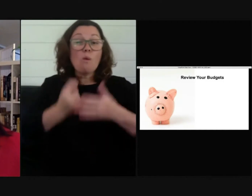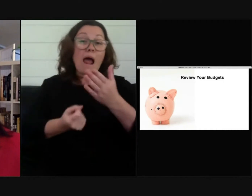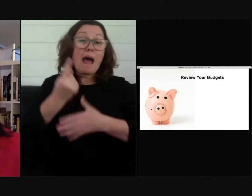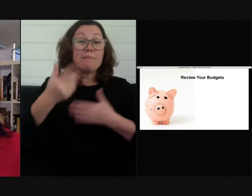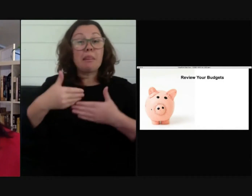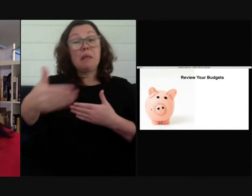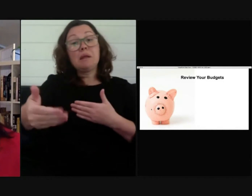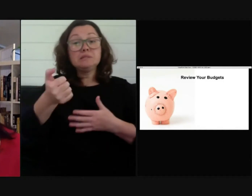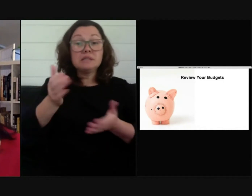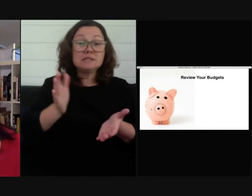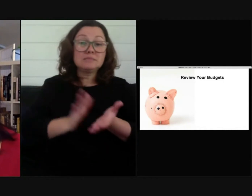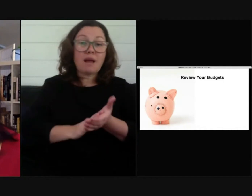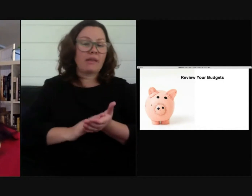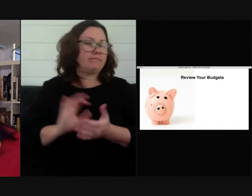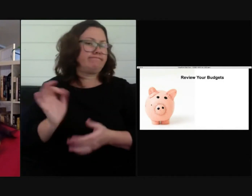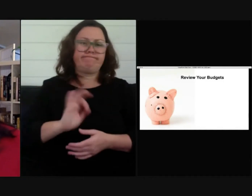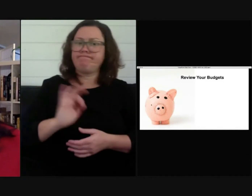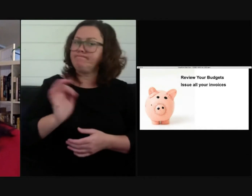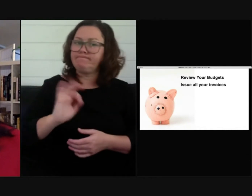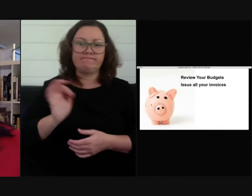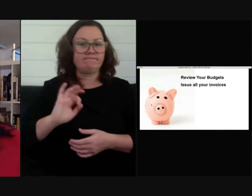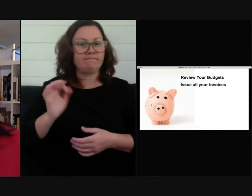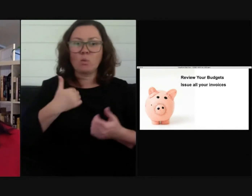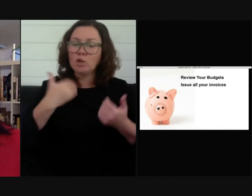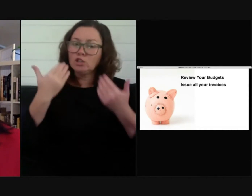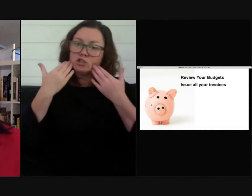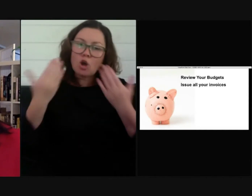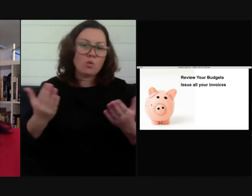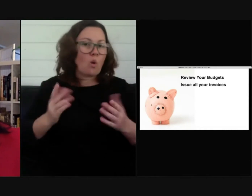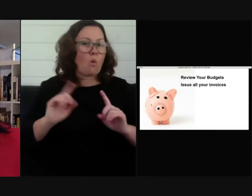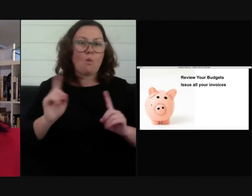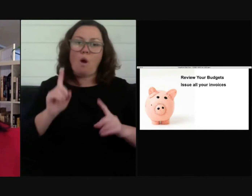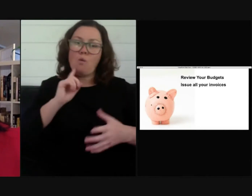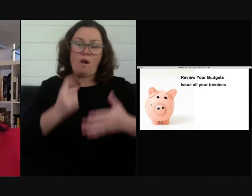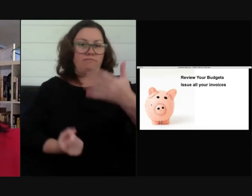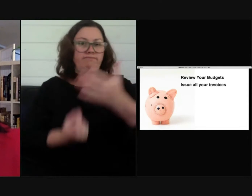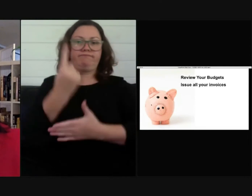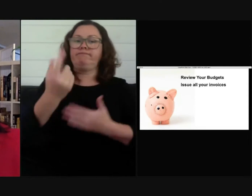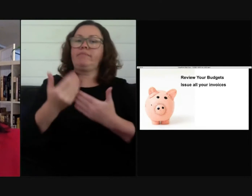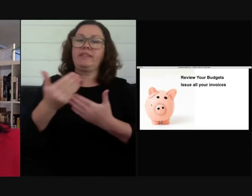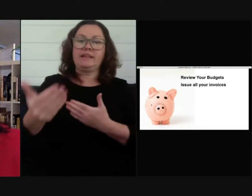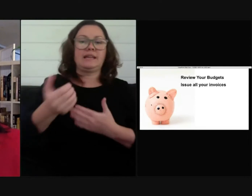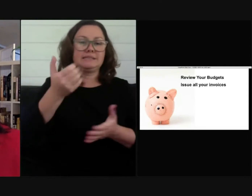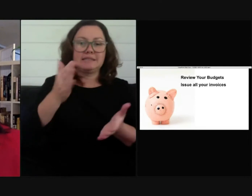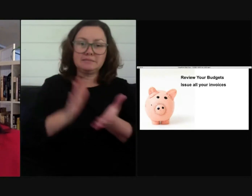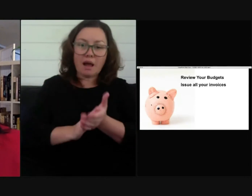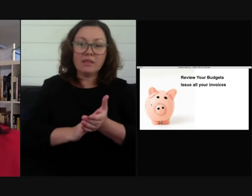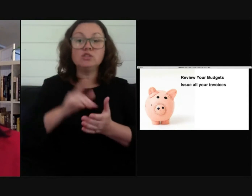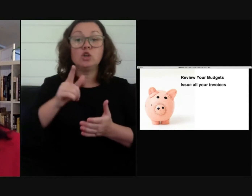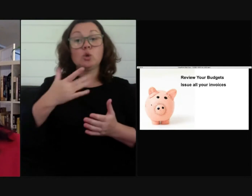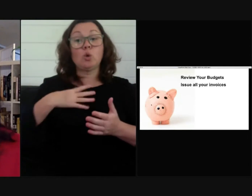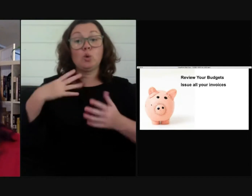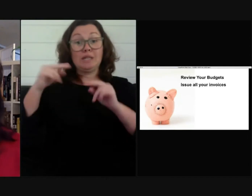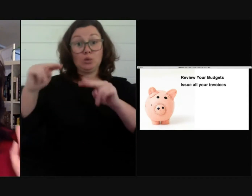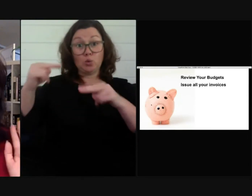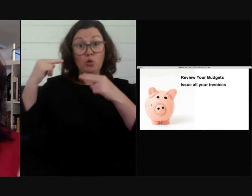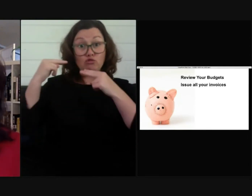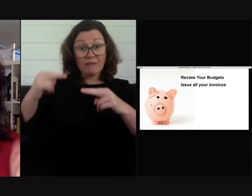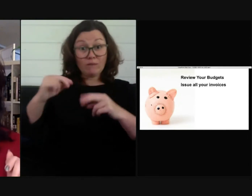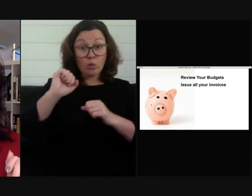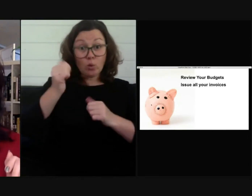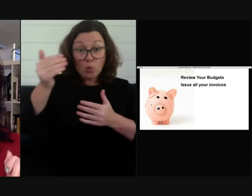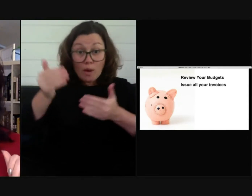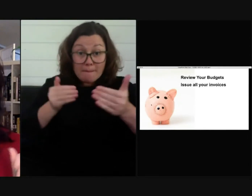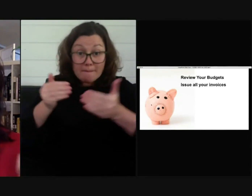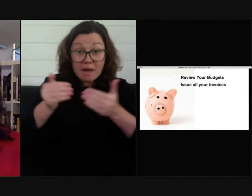for whatever could possibly be coming. That includes reviewing your budgets. It also includes issuing all your invoices. I know